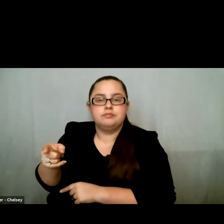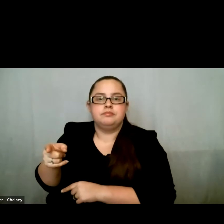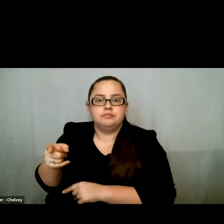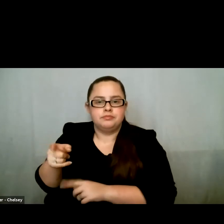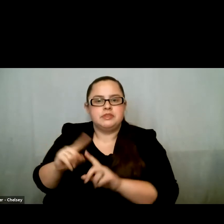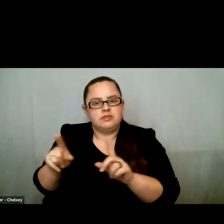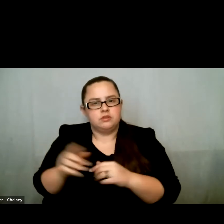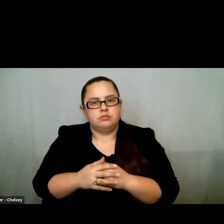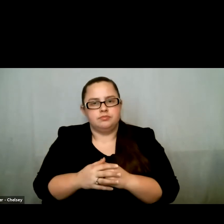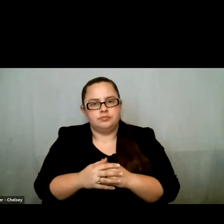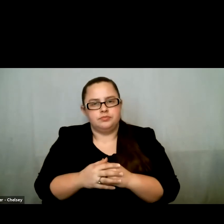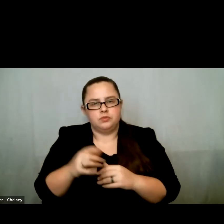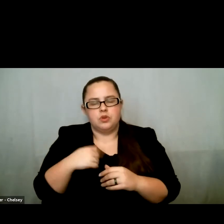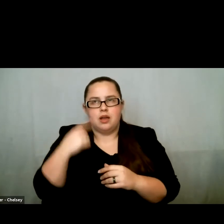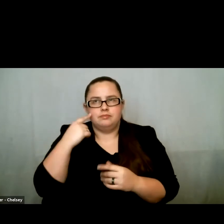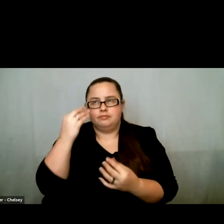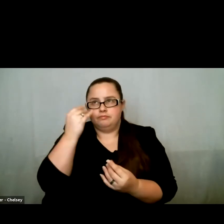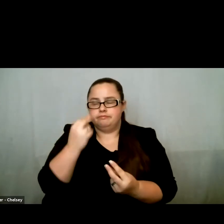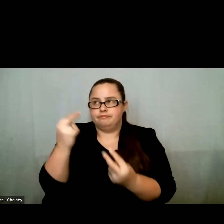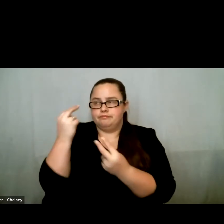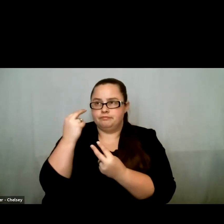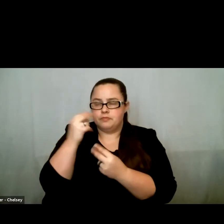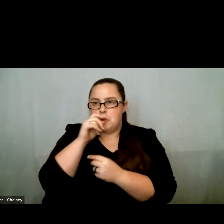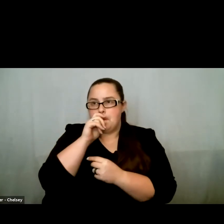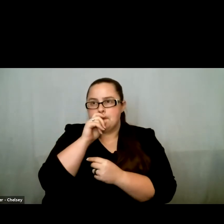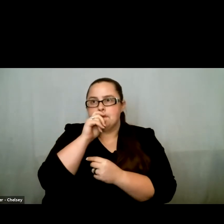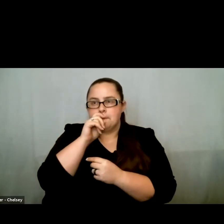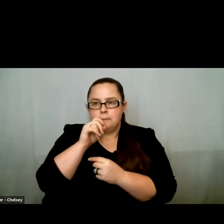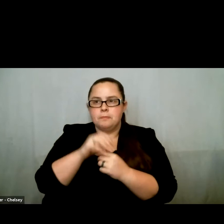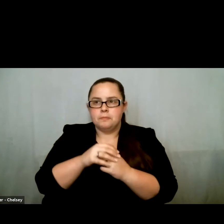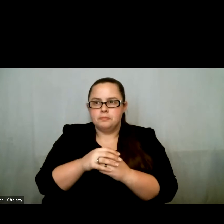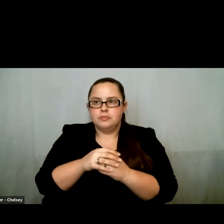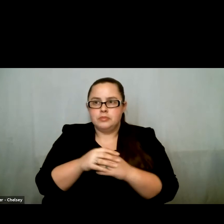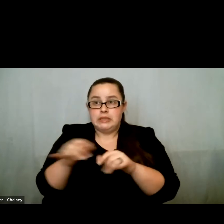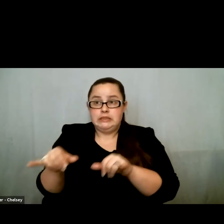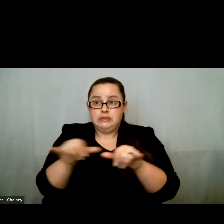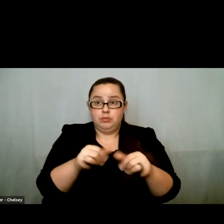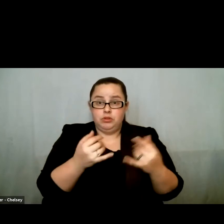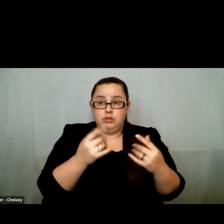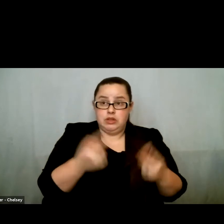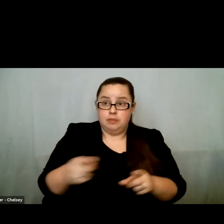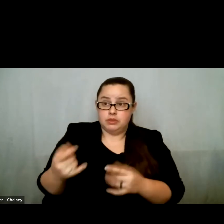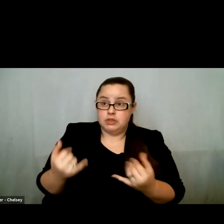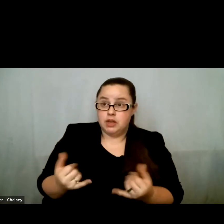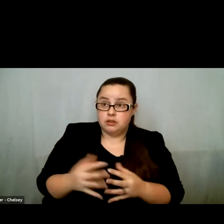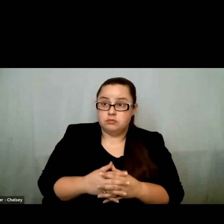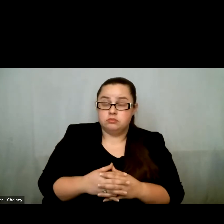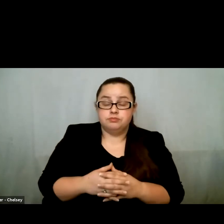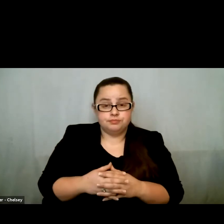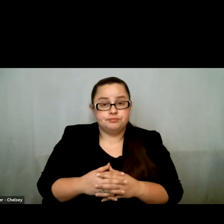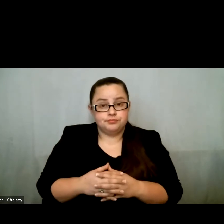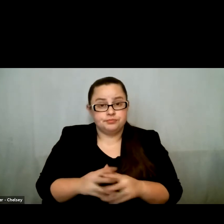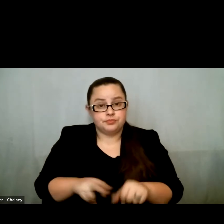If I think back on this case, are there similarities to today? Of course there